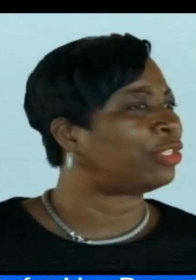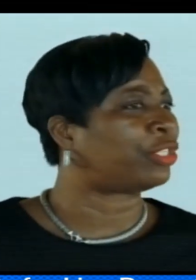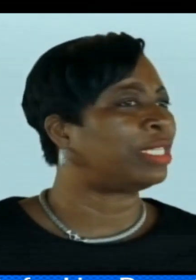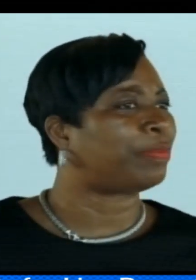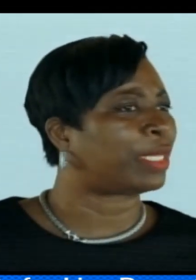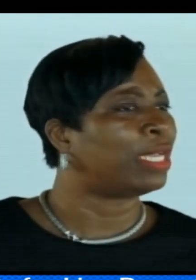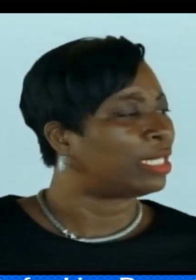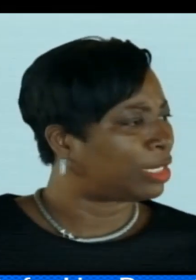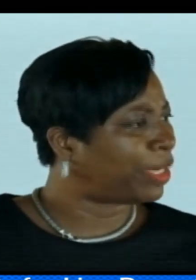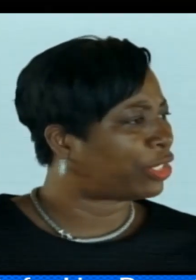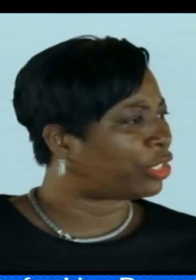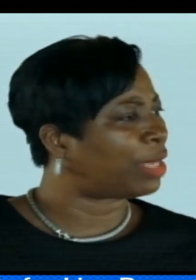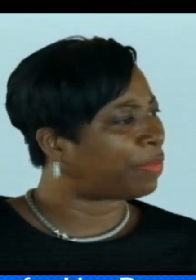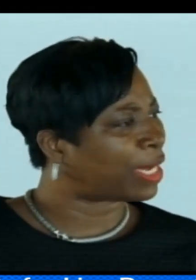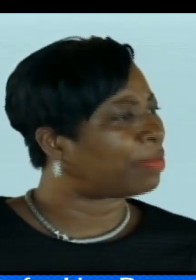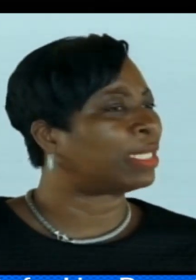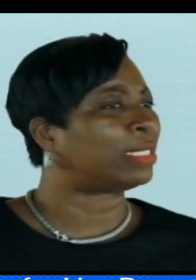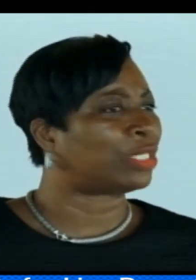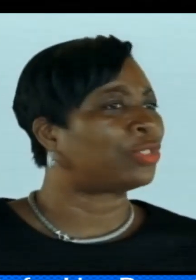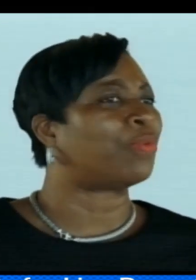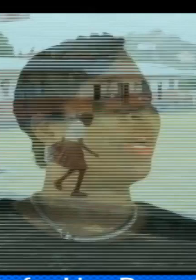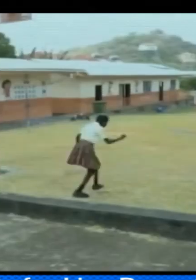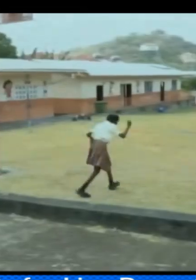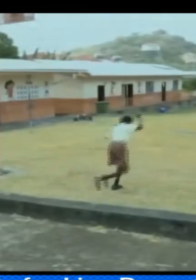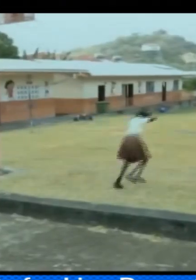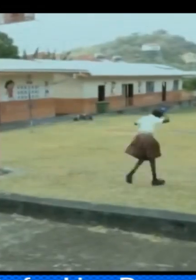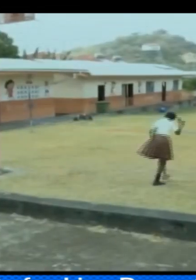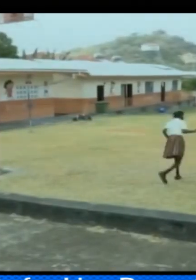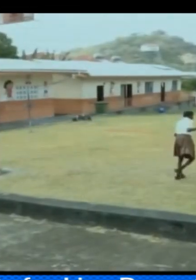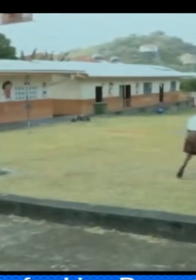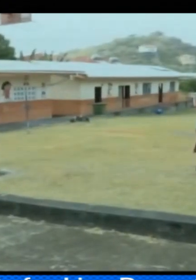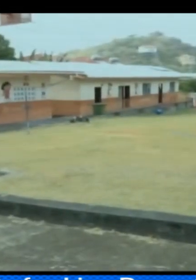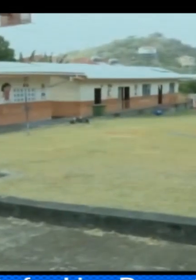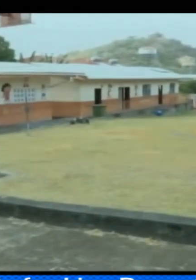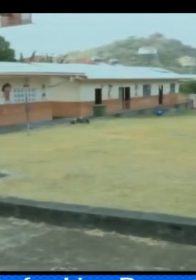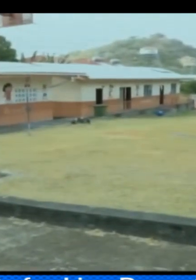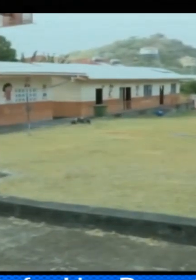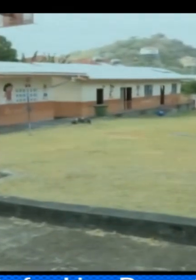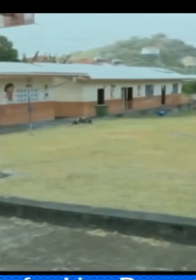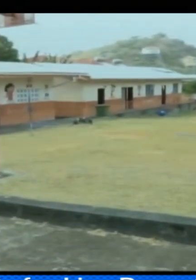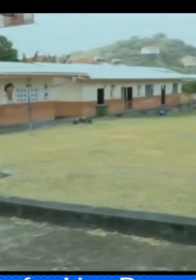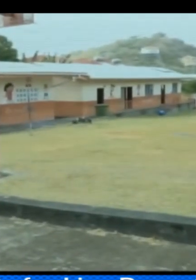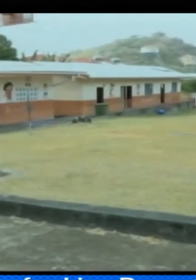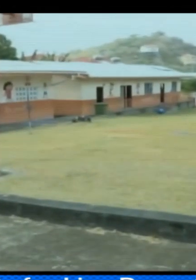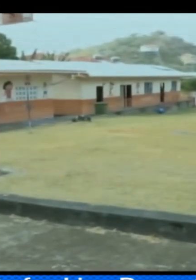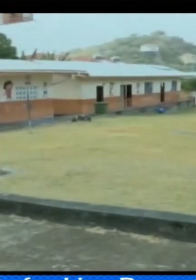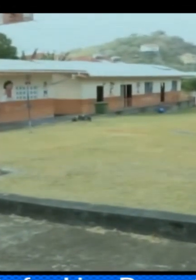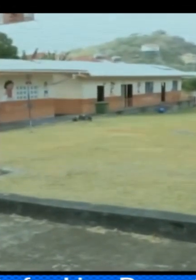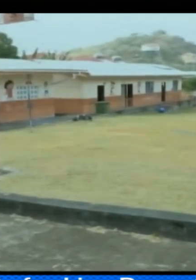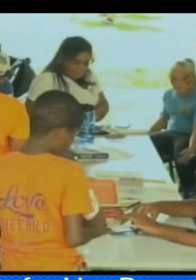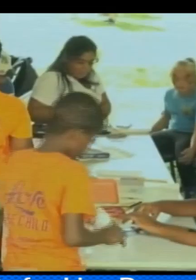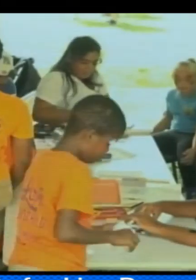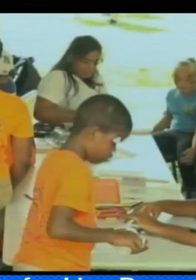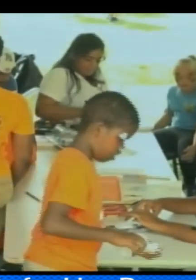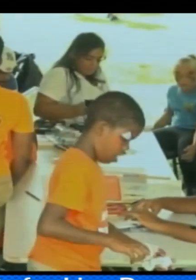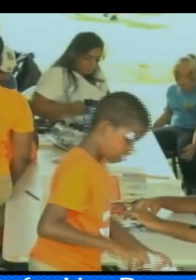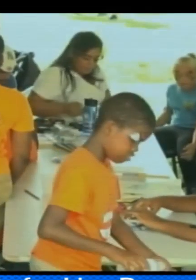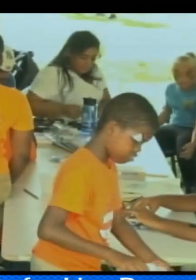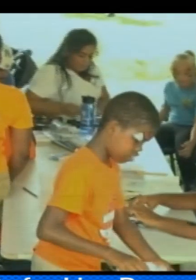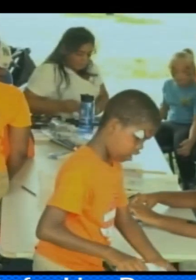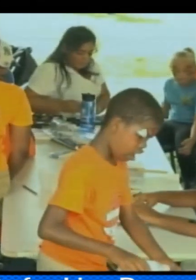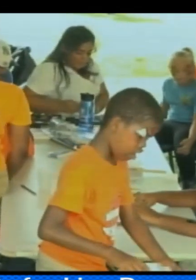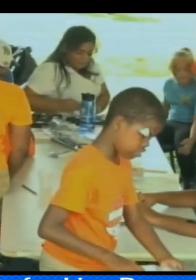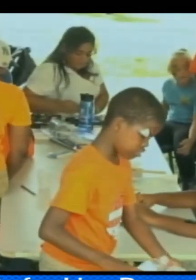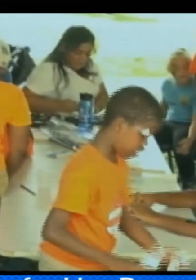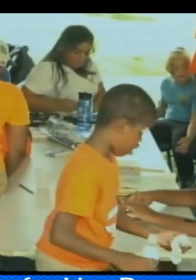hearing challenges, but speech impediments and so on. How do we detect that very early in the stage of that child, before that child